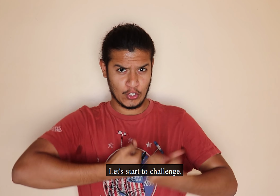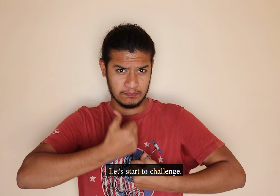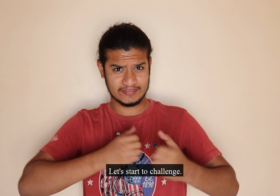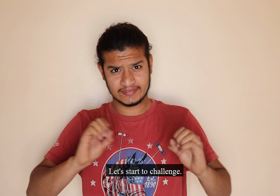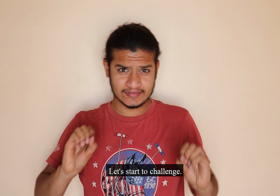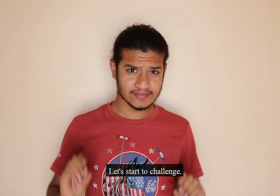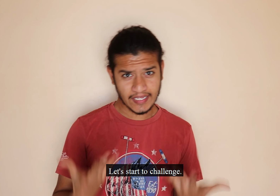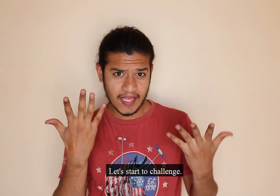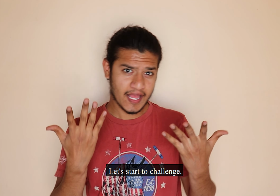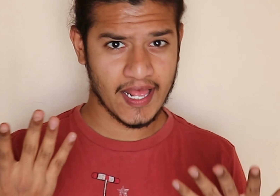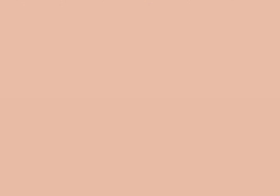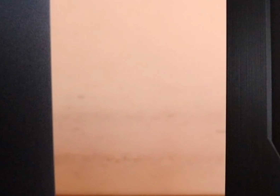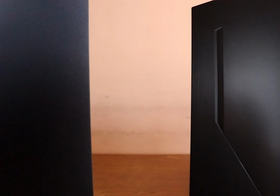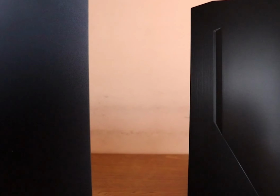Let's start to challenge.